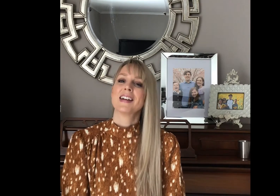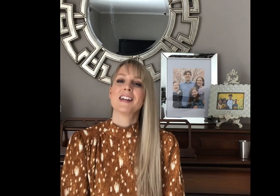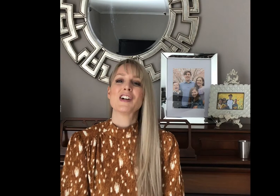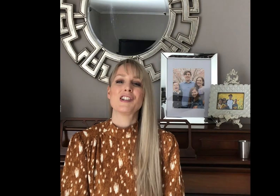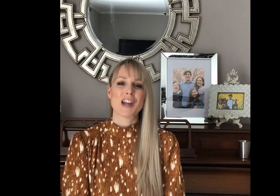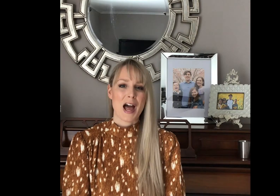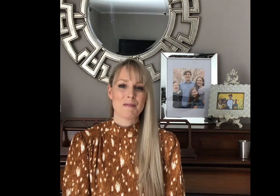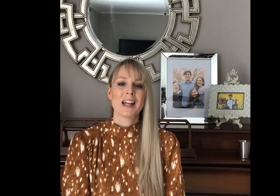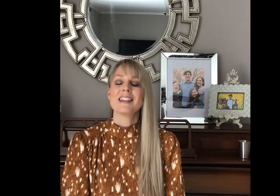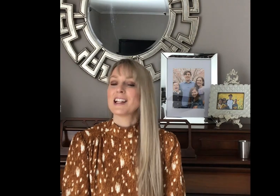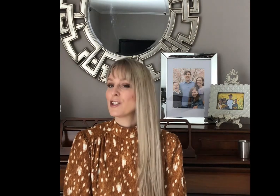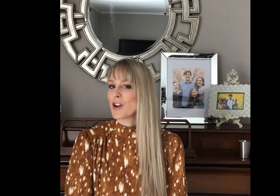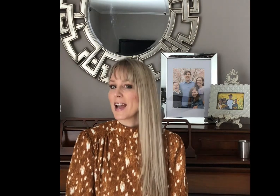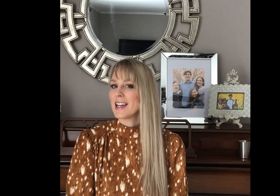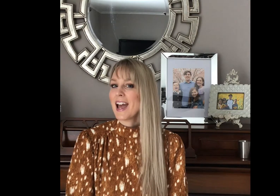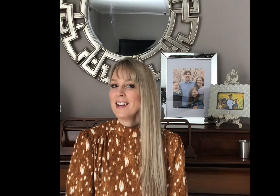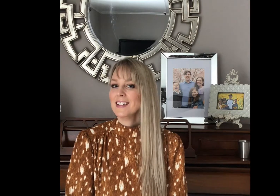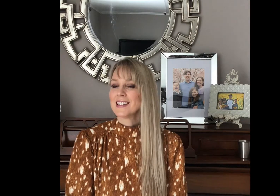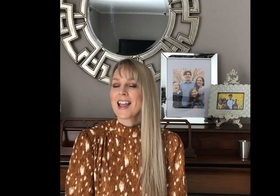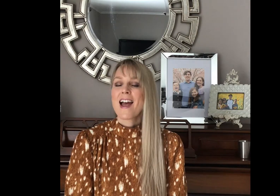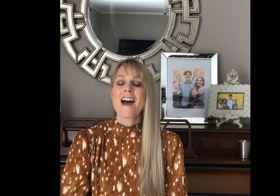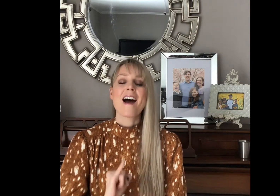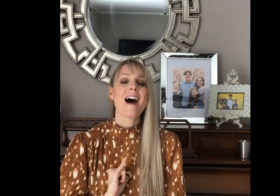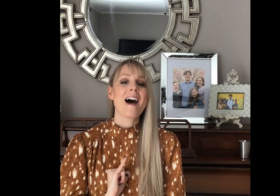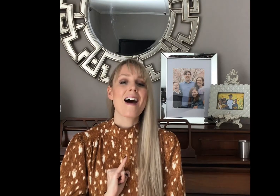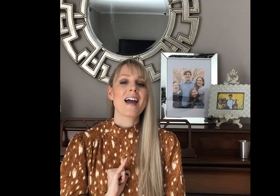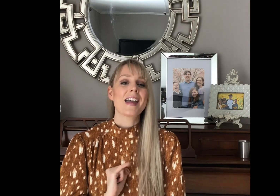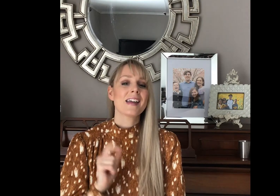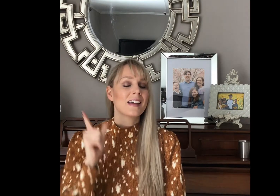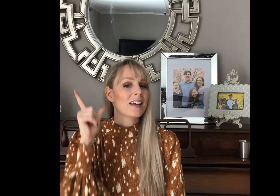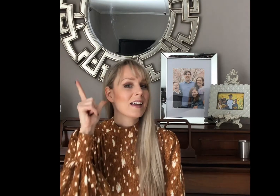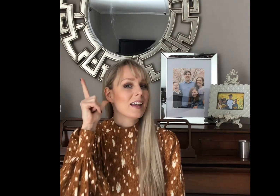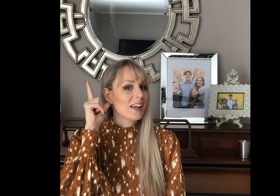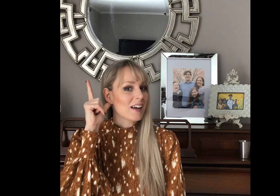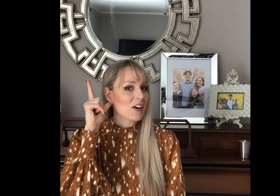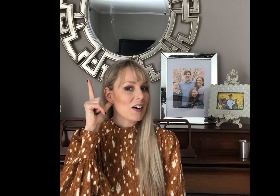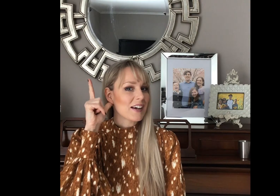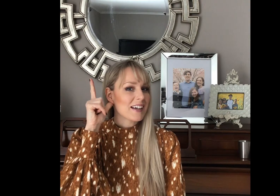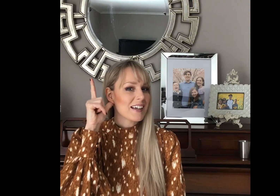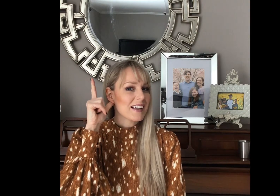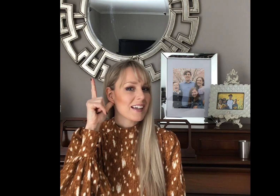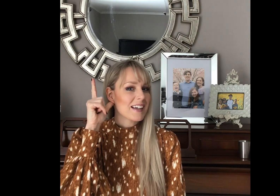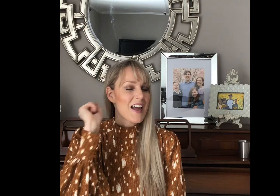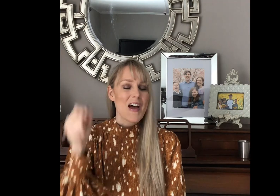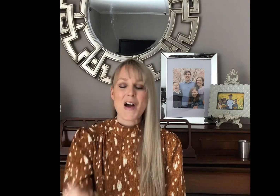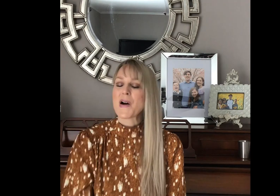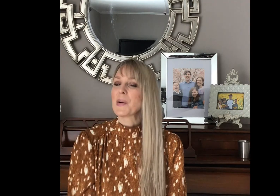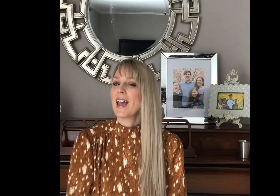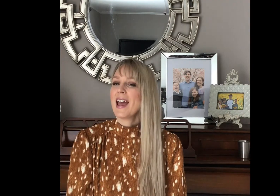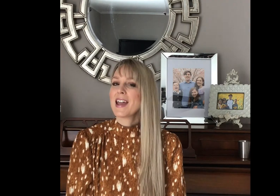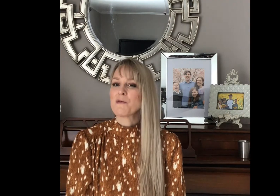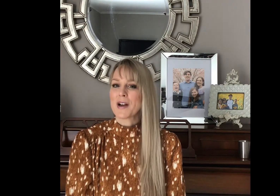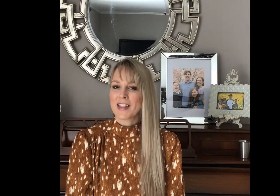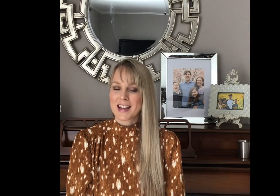Good job. Let's try it again. I hear. Okay, one last